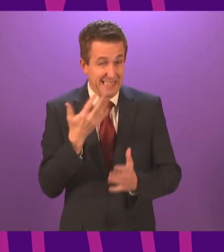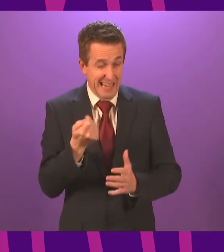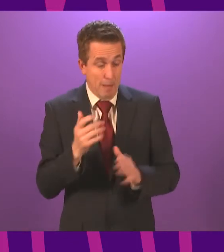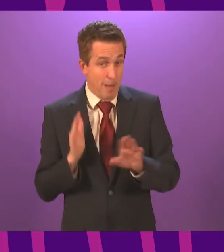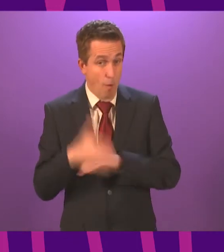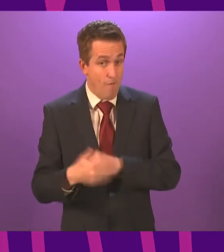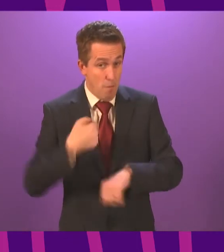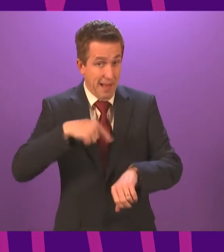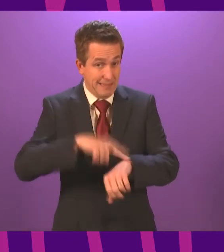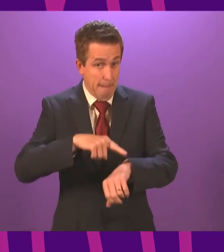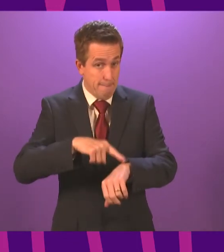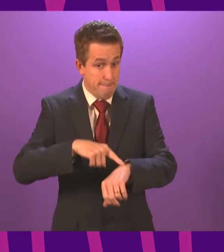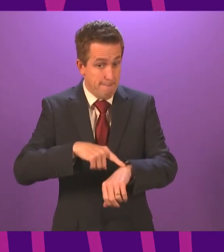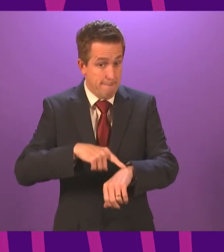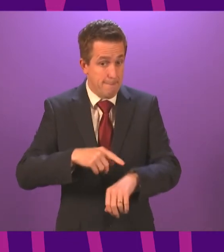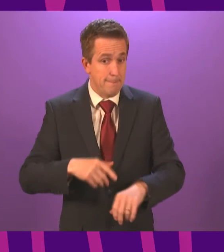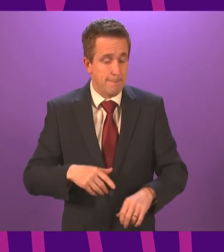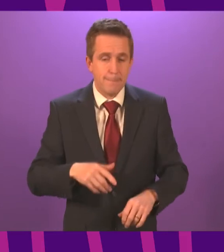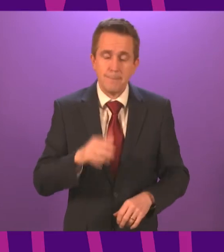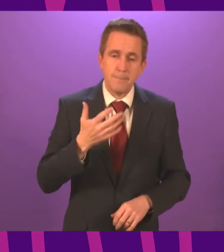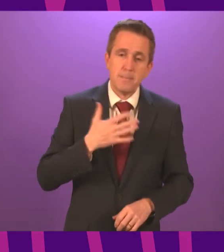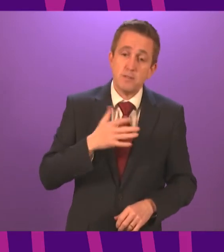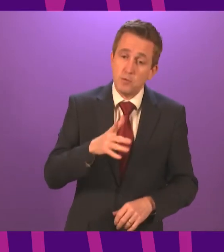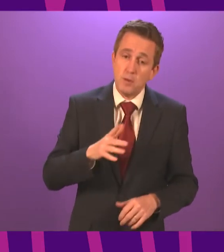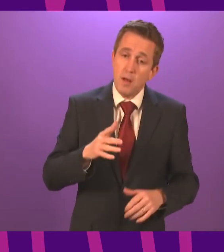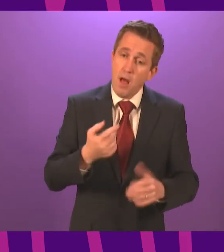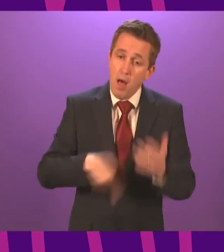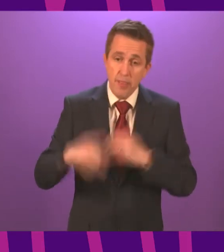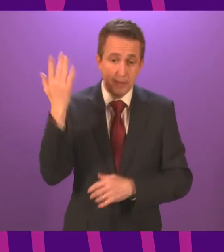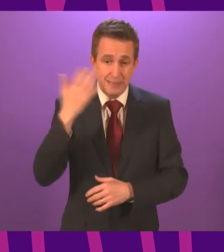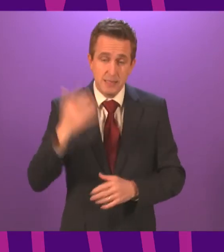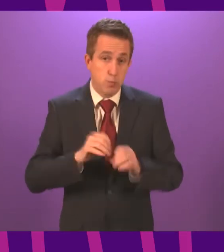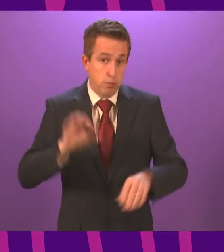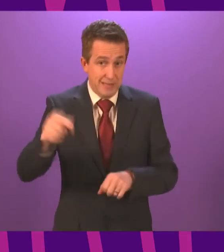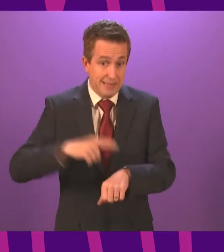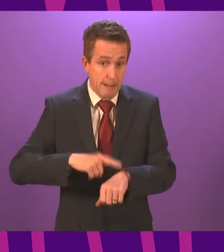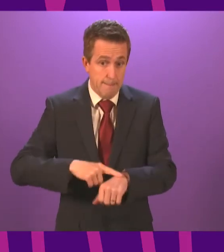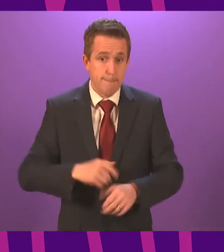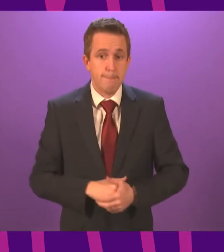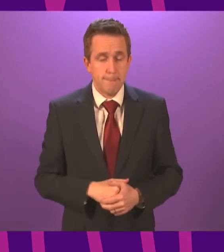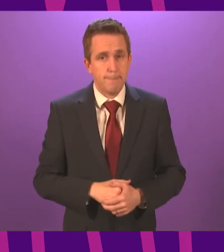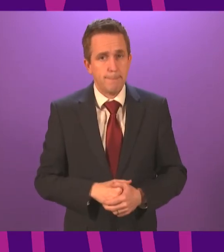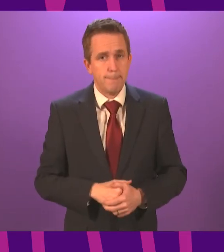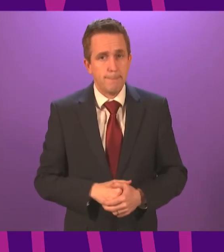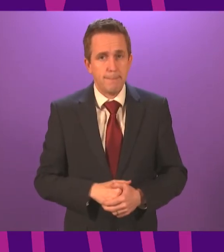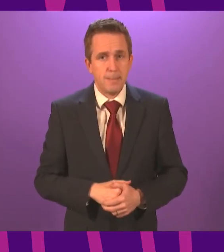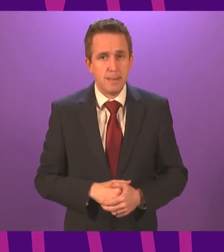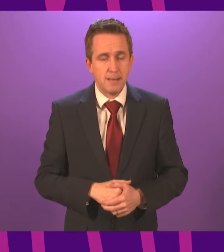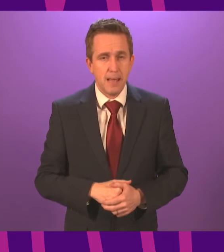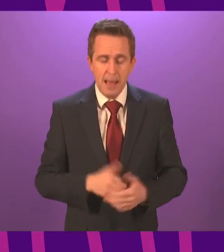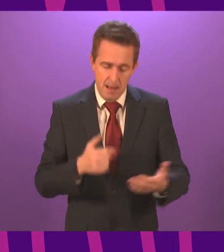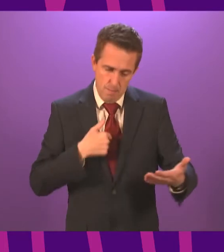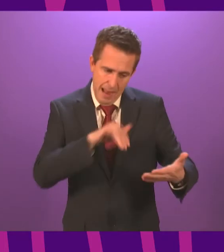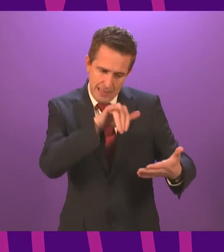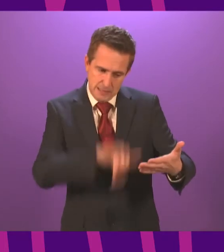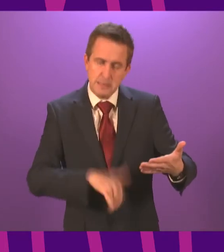seconds. I don't know if I'm going to get any more time. I'm afraid closing speakers will lose it, that's all. OK, well, I'll cut to the chase then. I've missed out a whole bit